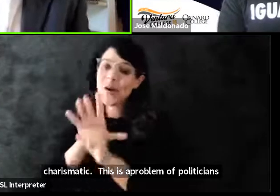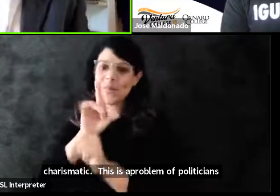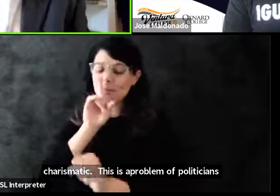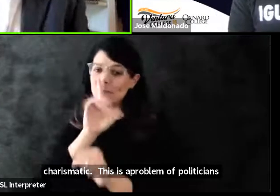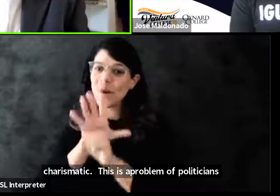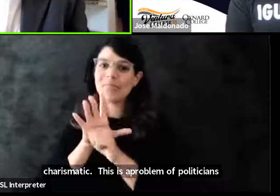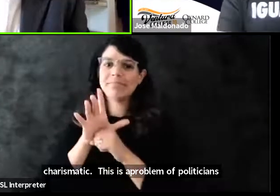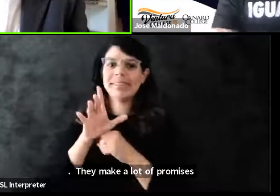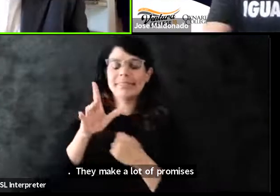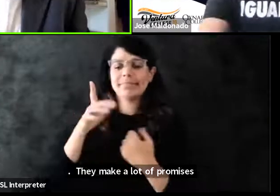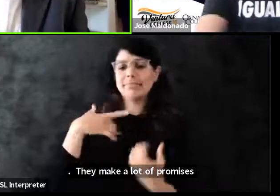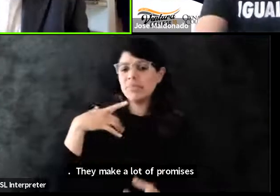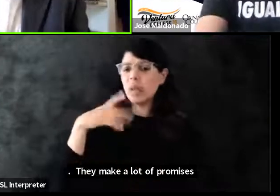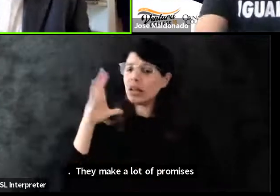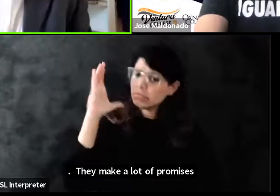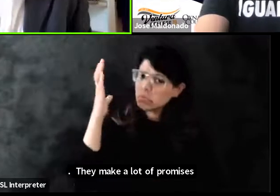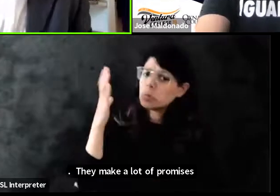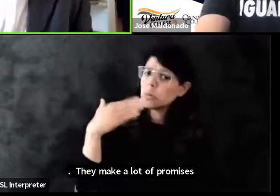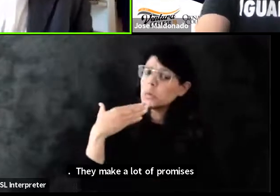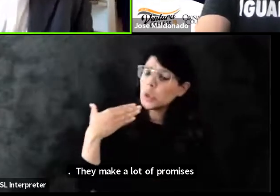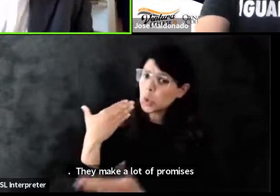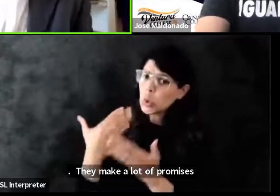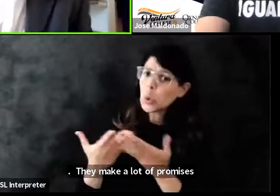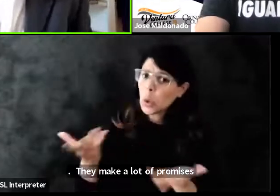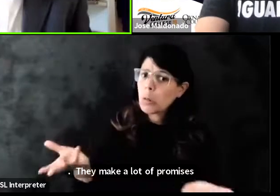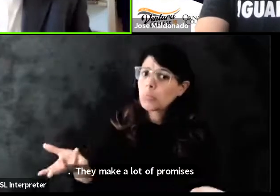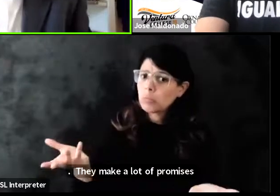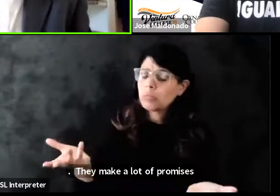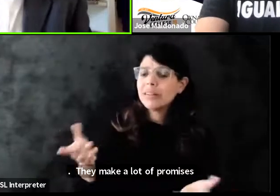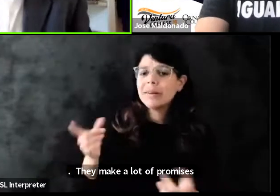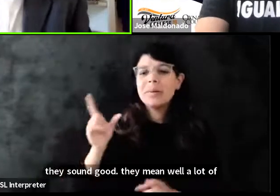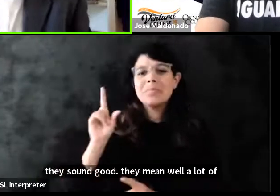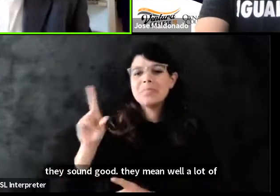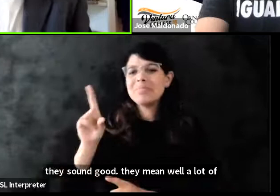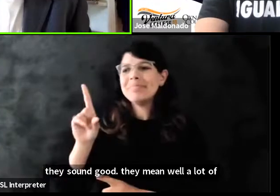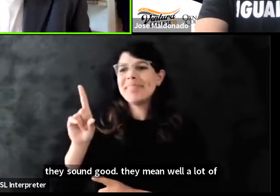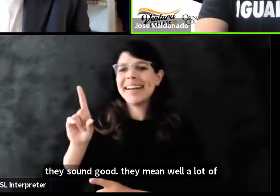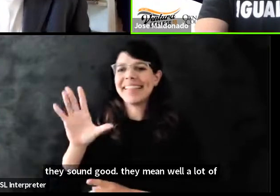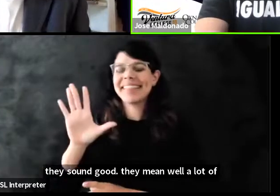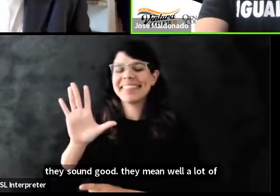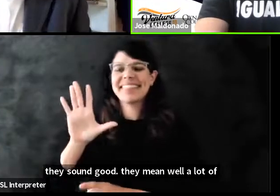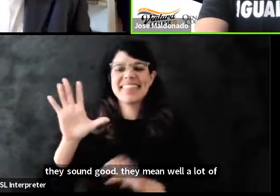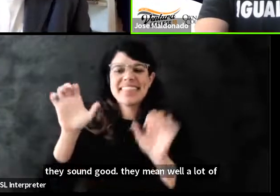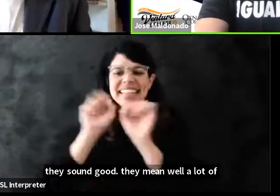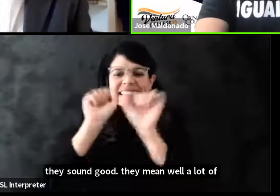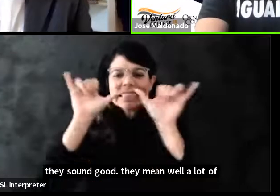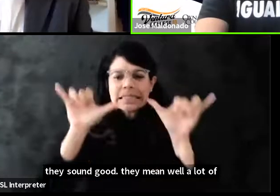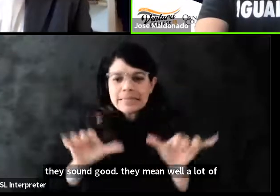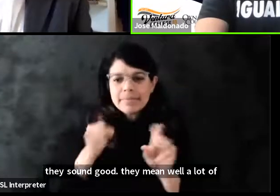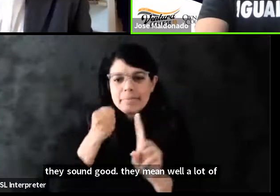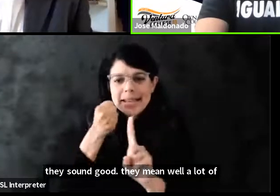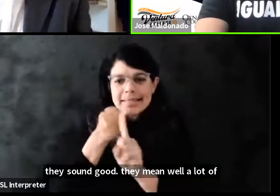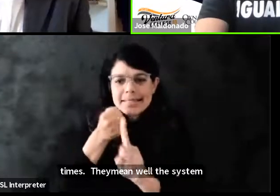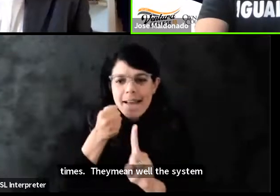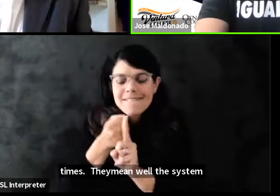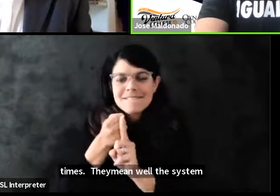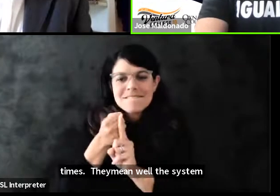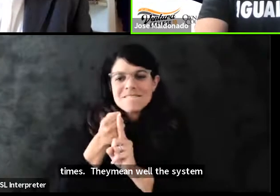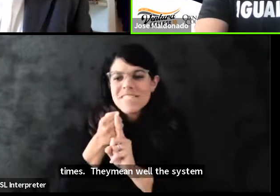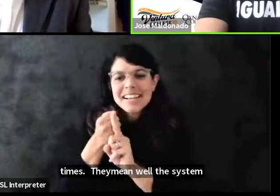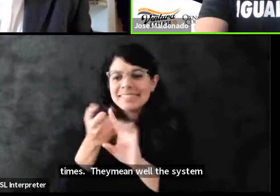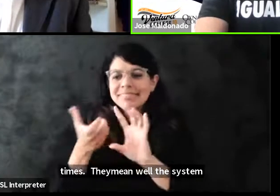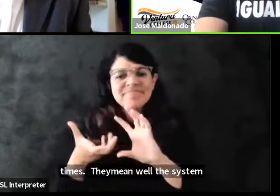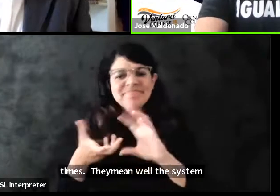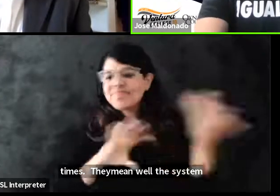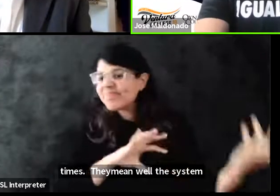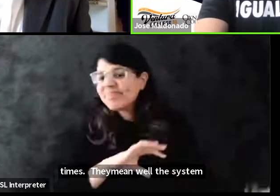credit. They mean well, but the system they're part of is corrupt. You know, We have a group